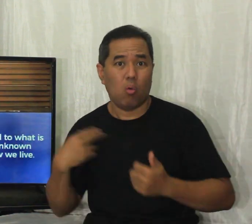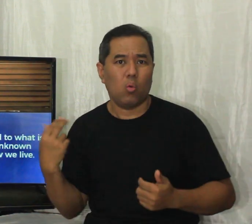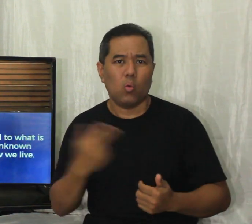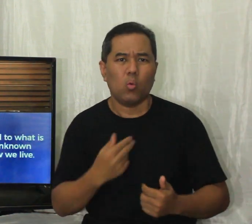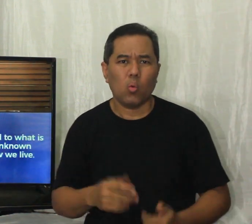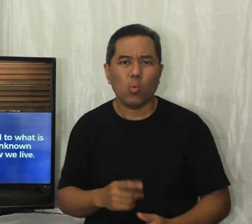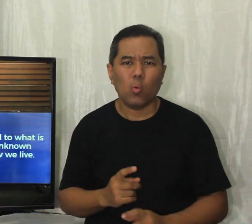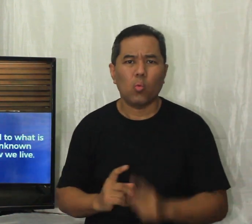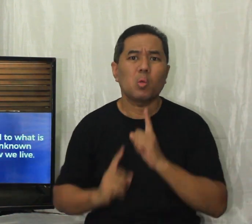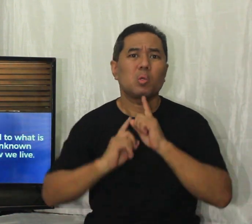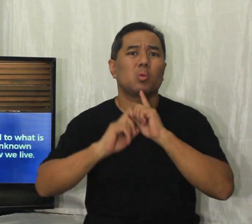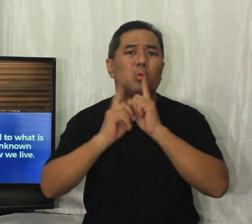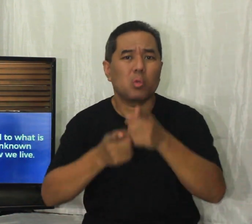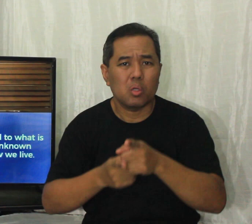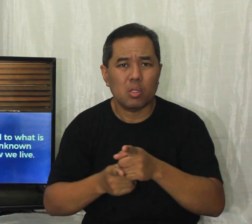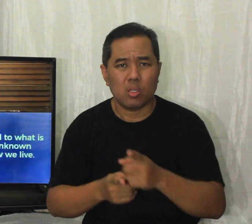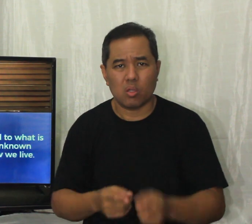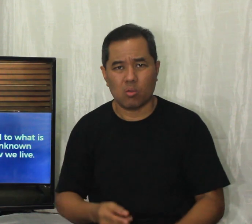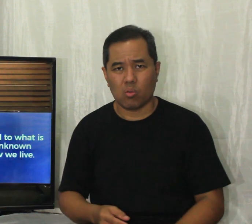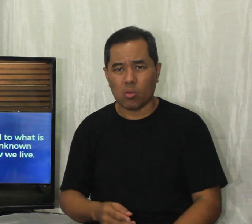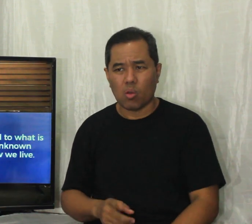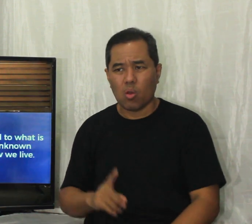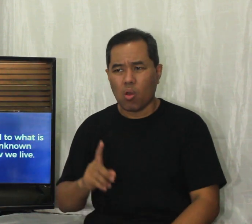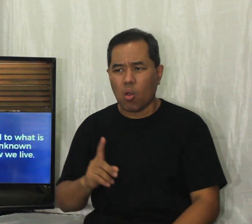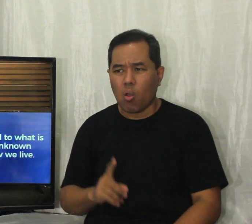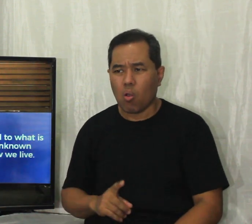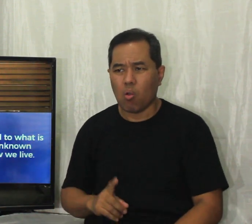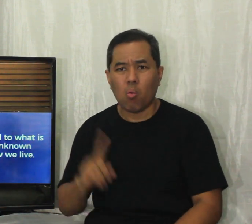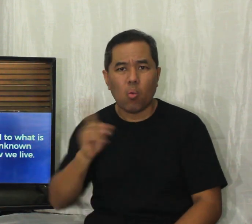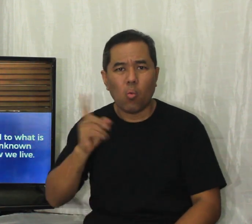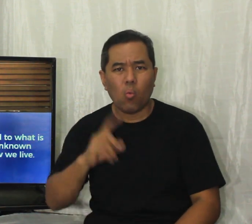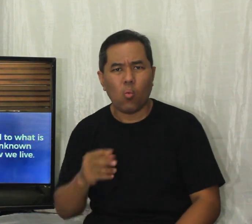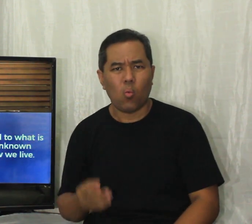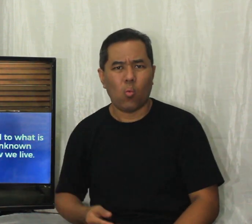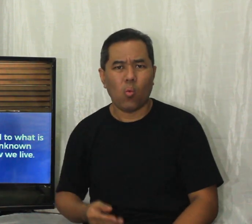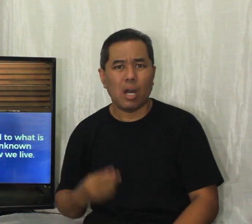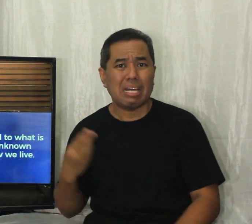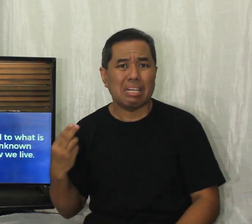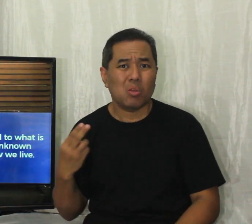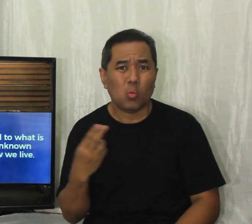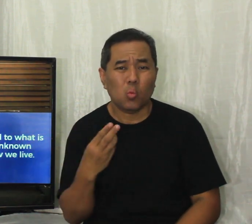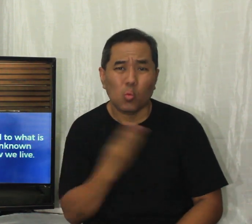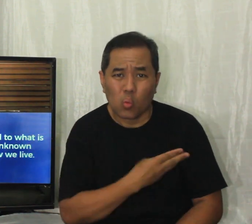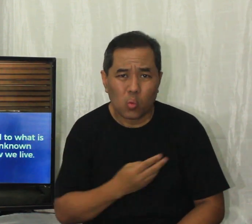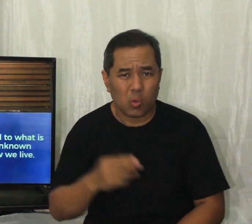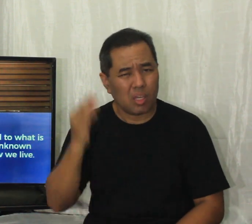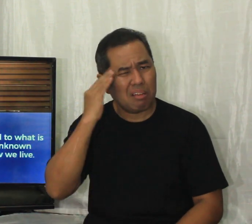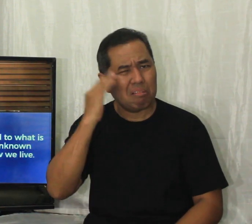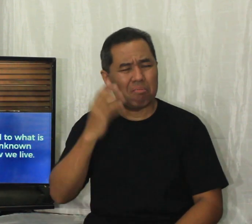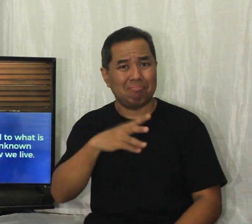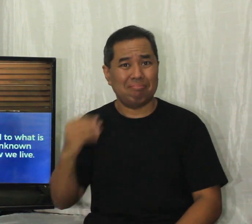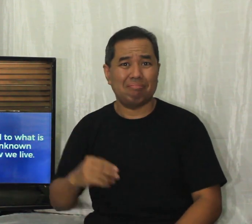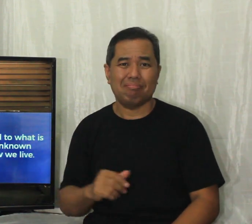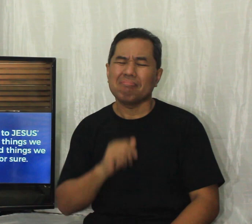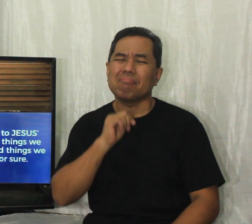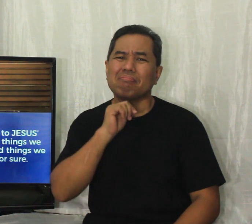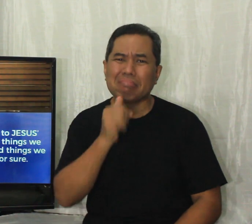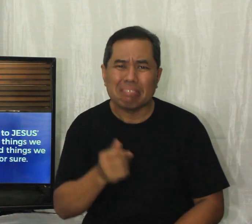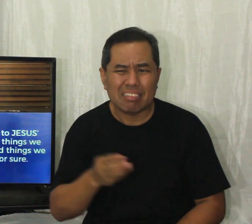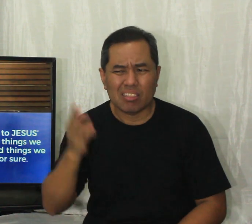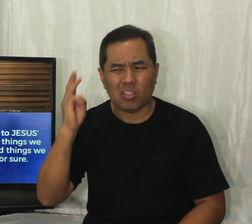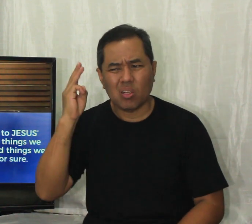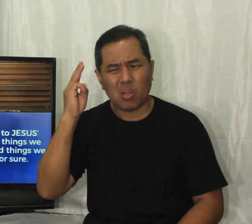know and unknown influences how we live. That's just a reality and a truth. And when it comes to Jesus' return,